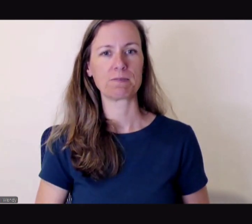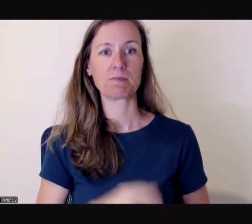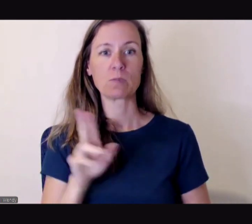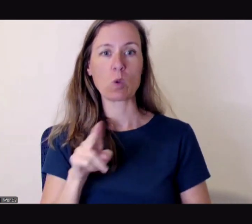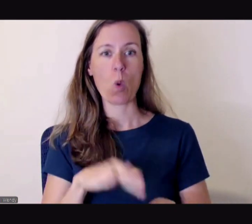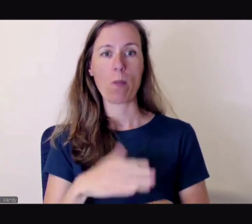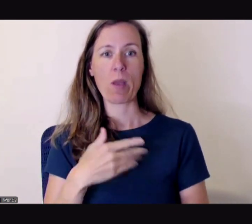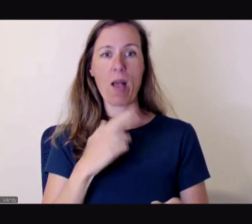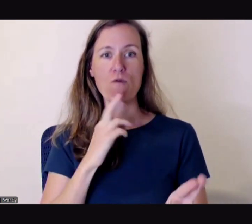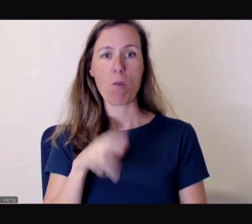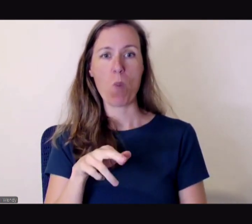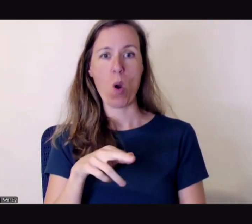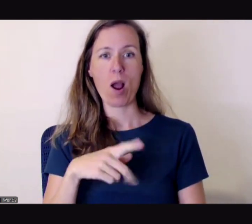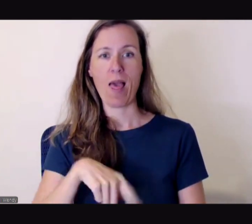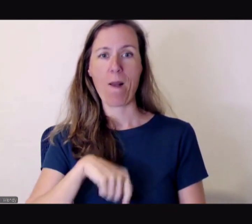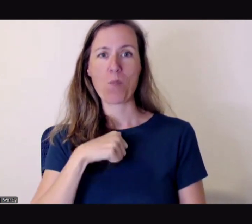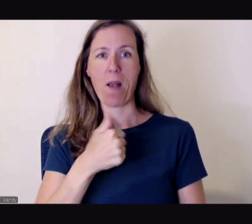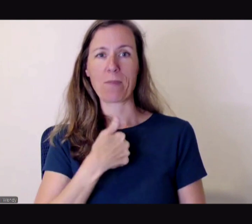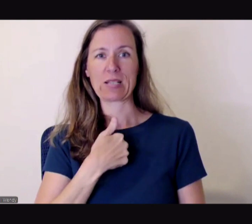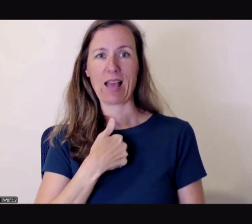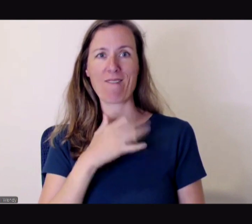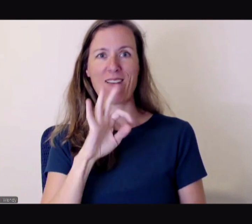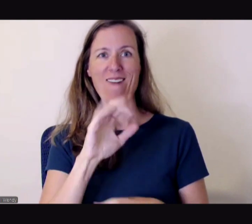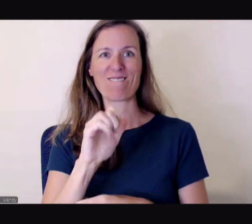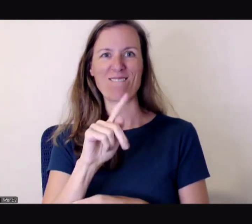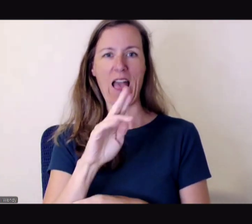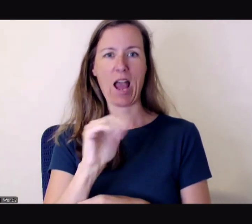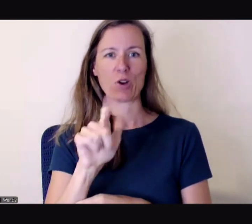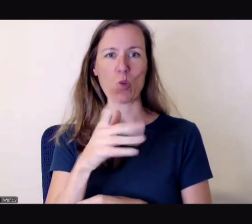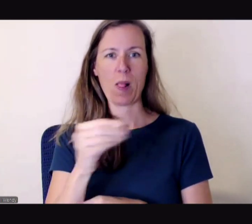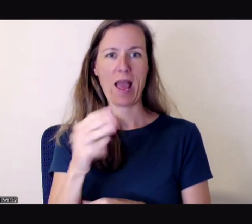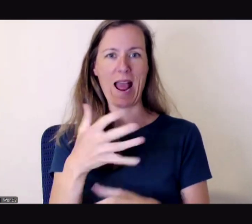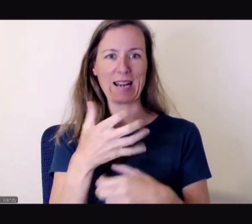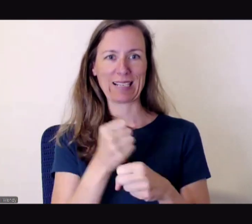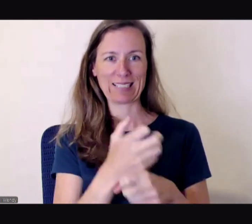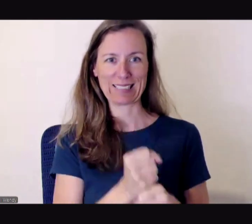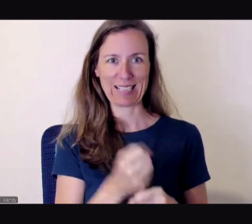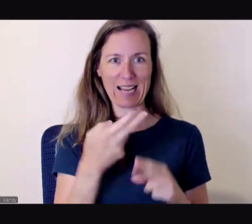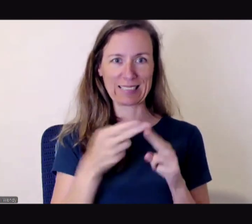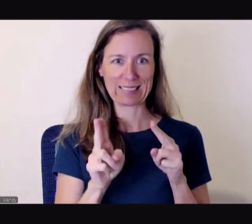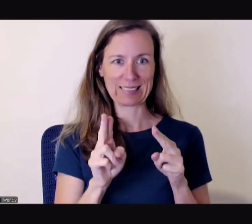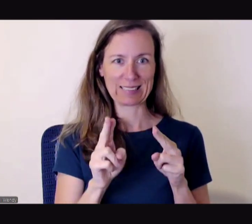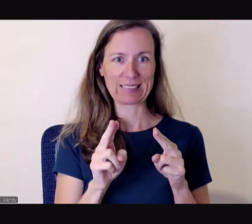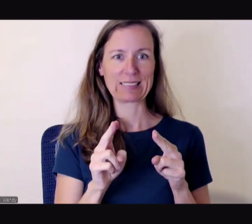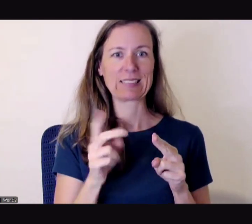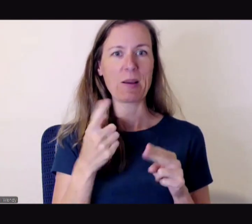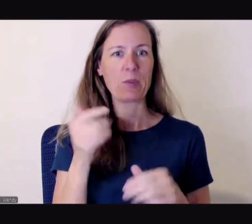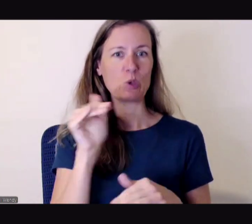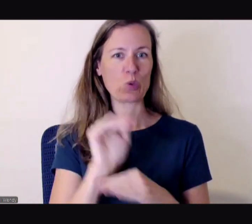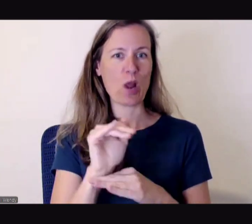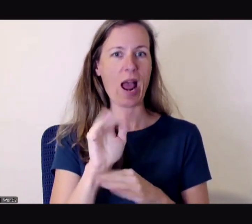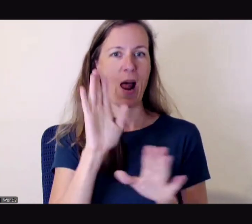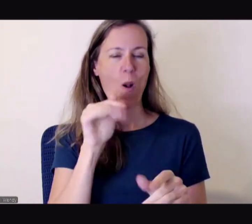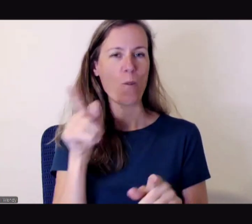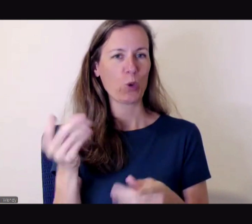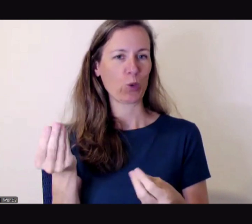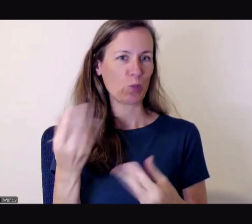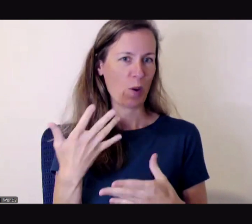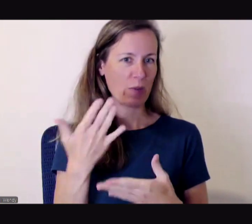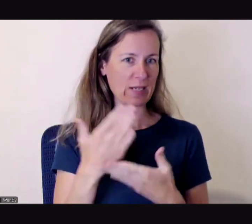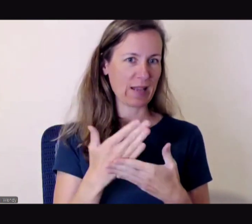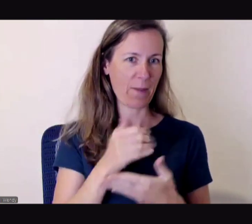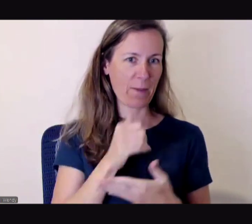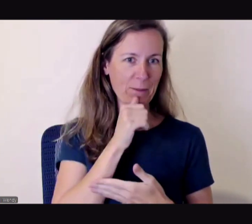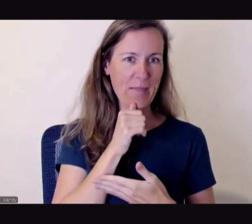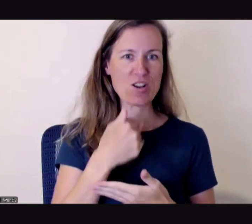out of here. Tonight, I hope you'll indulge me. I have some factual things to say, and I have some remarks, and I would appreciate the opportunity